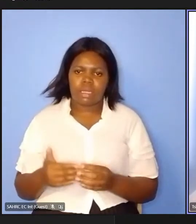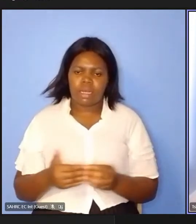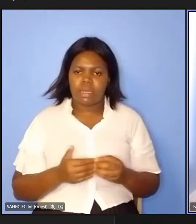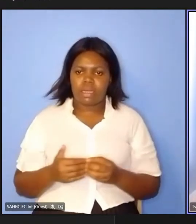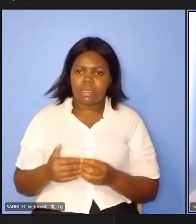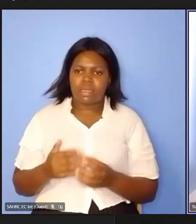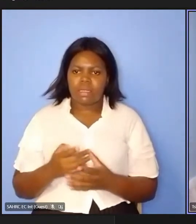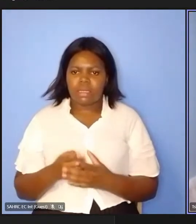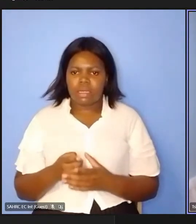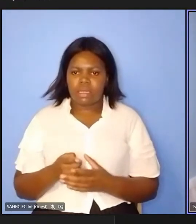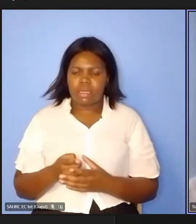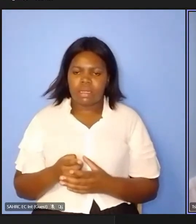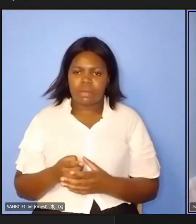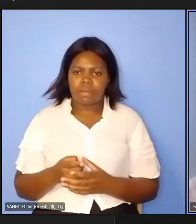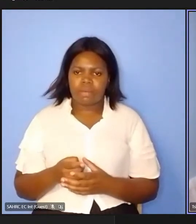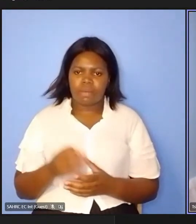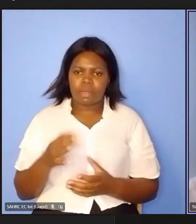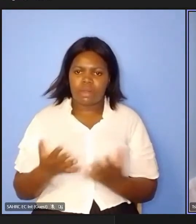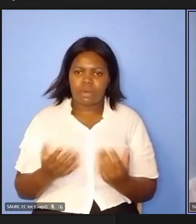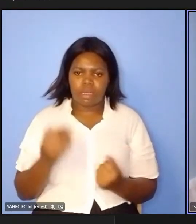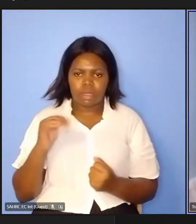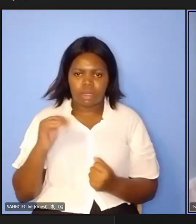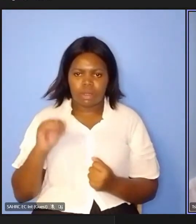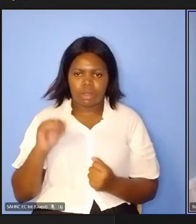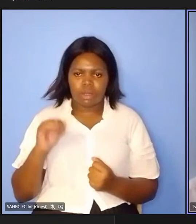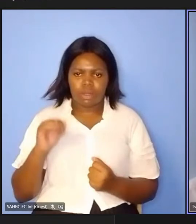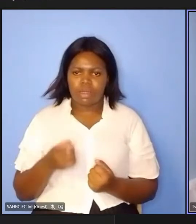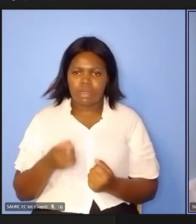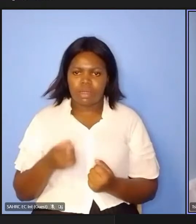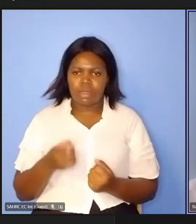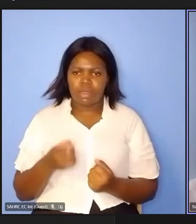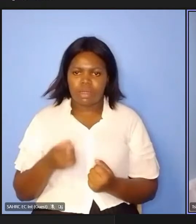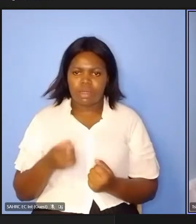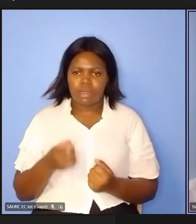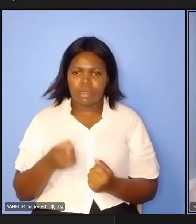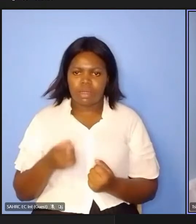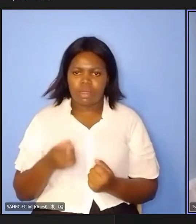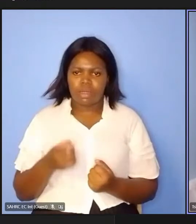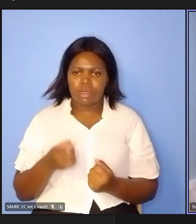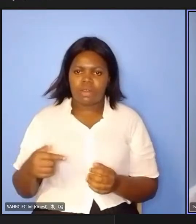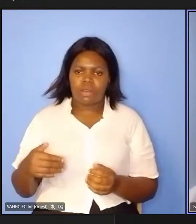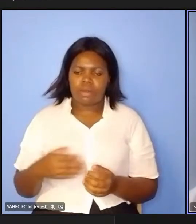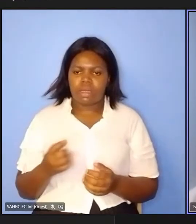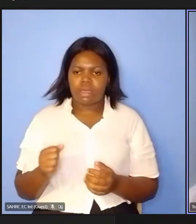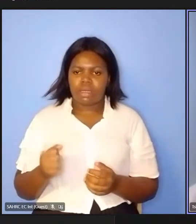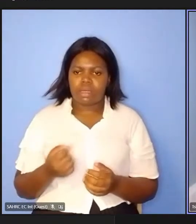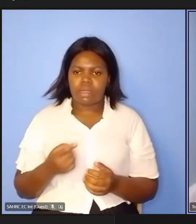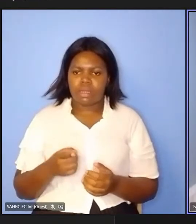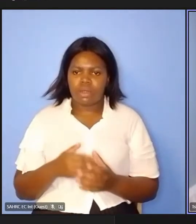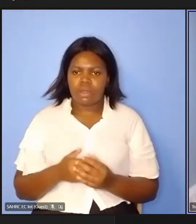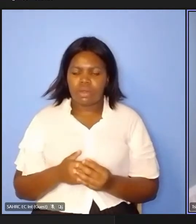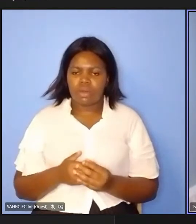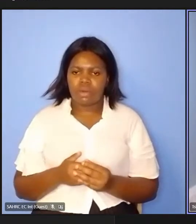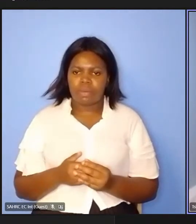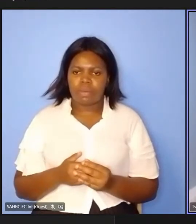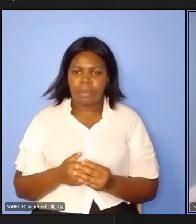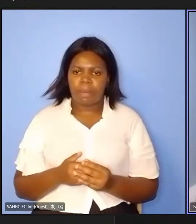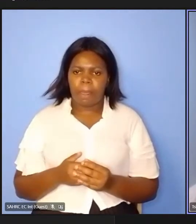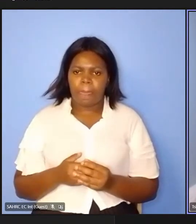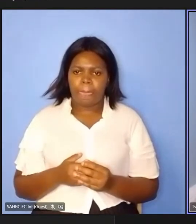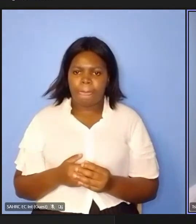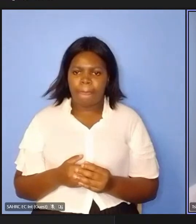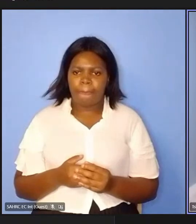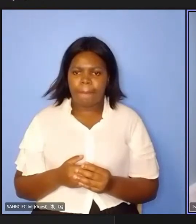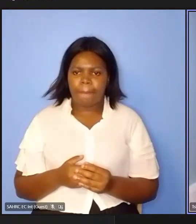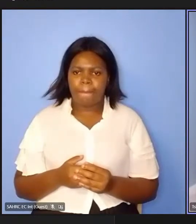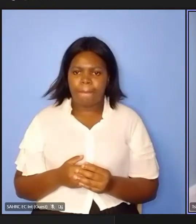when you simply make this issue a guideline, you're pretty much saying, well, in this big basket of lots of things, we're just popping this in, and it's